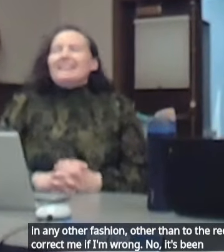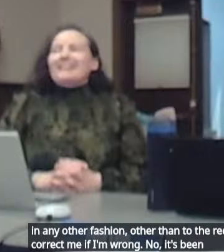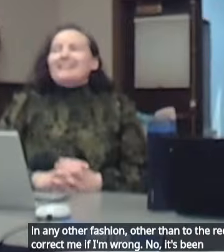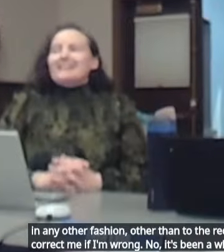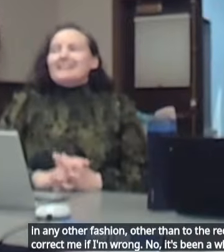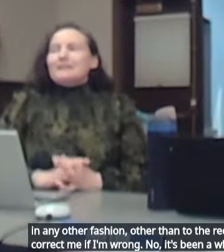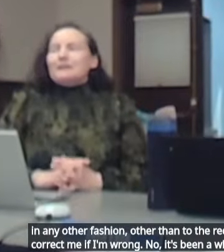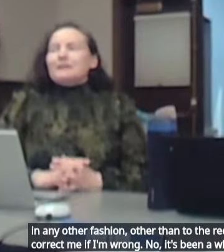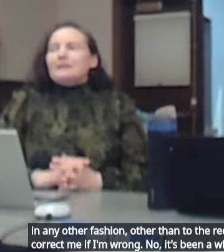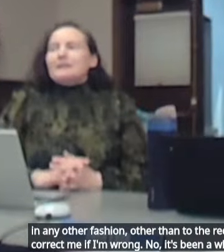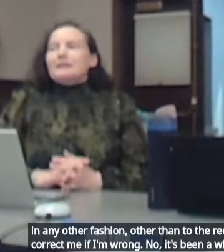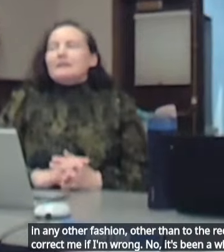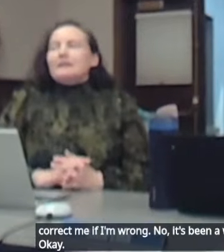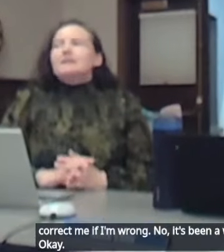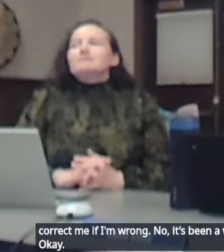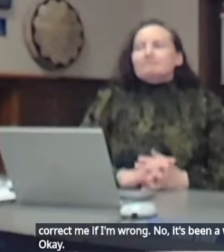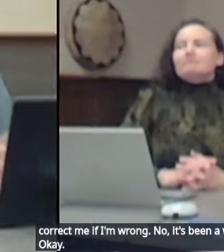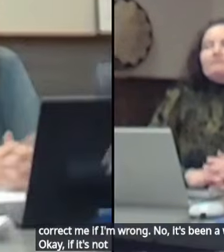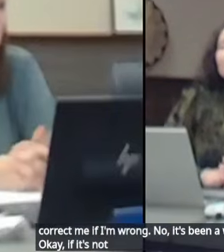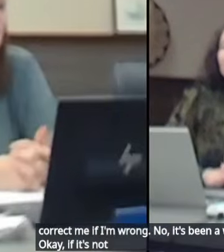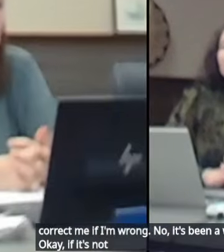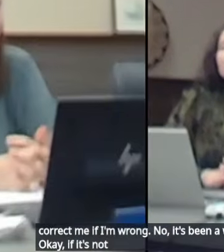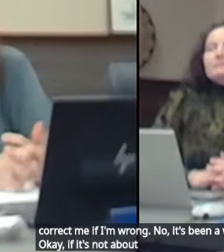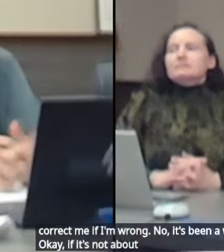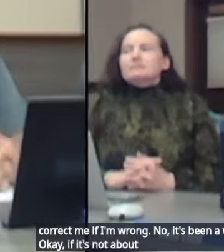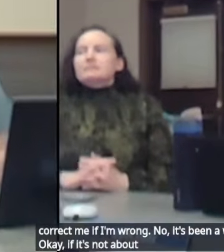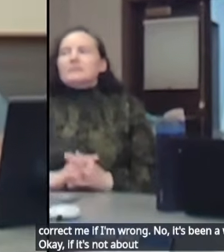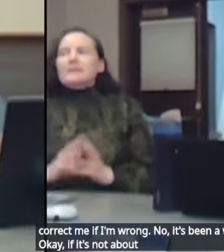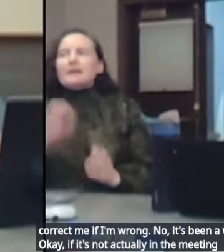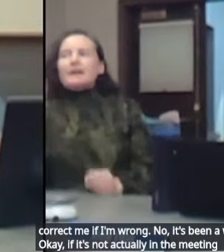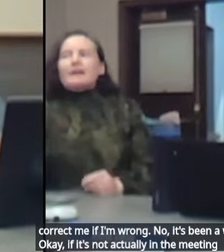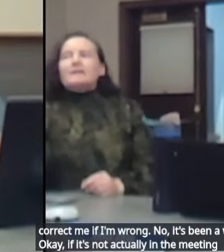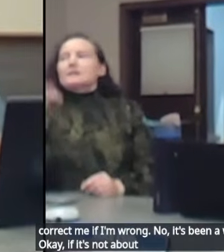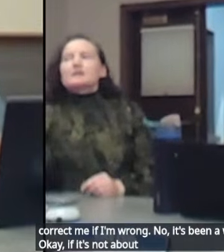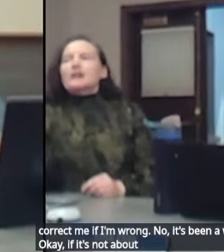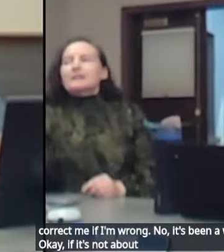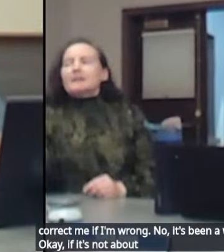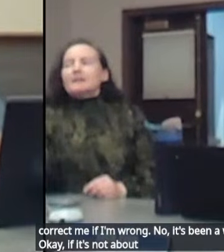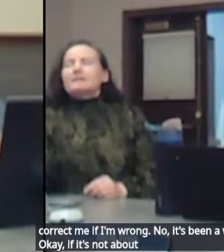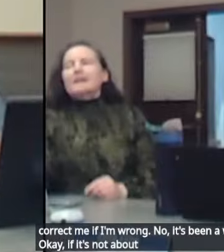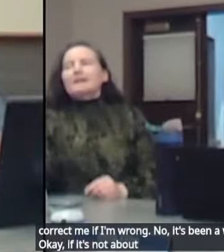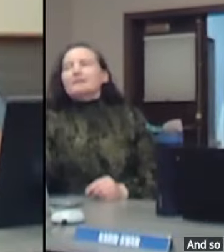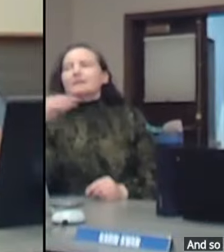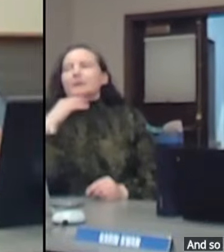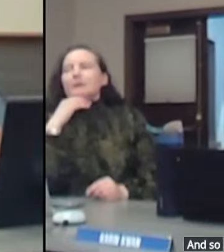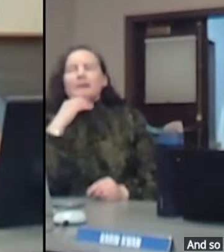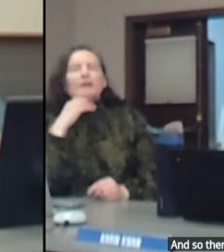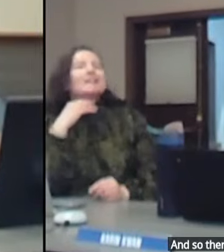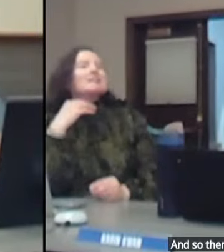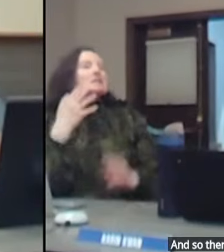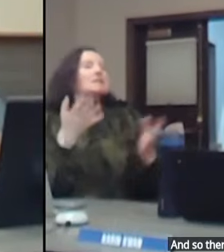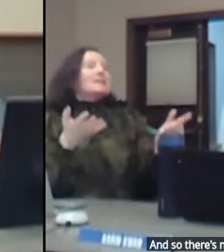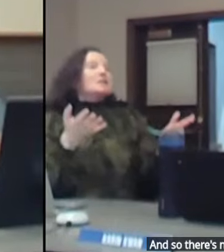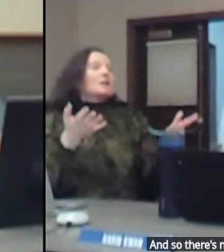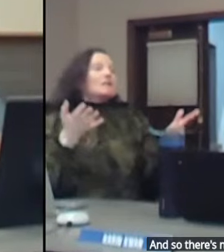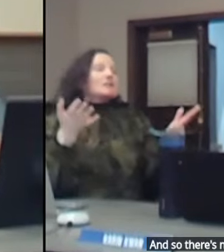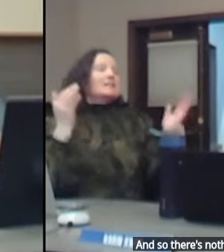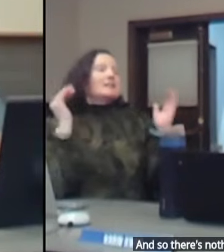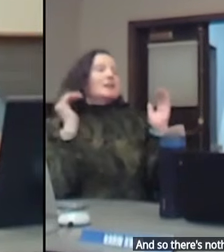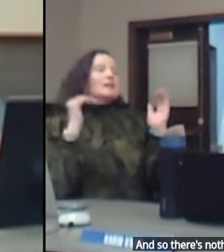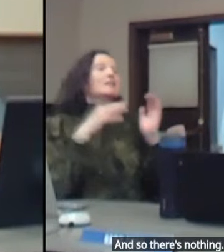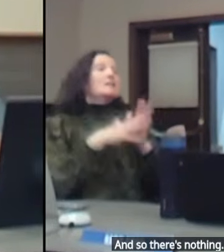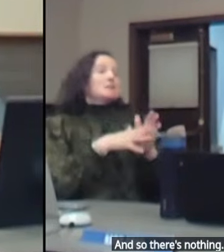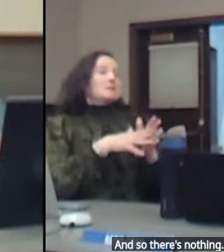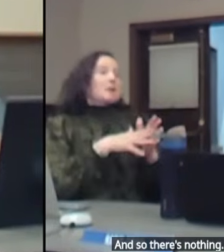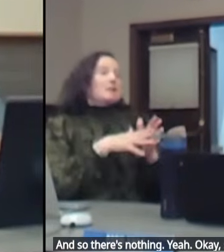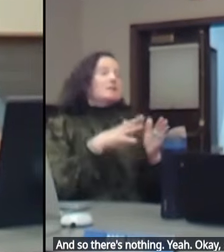bylaw. Okay, If it's not answered in the meeting, then respond back to the. and so there's nothing, yeah. Okay, so to answer your